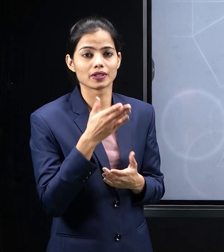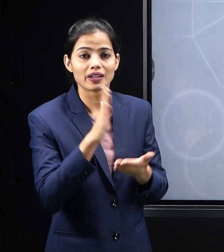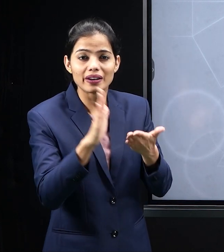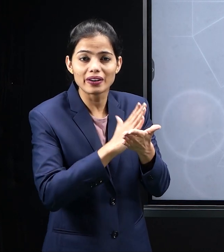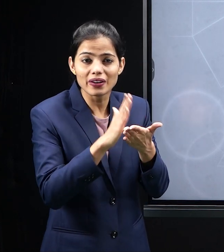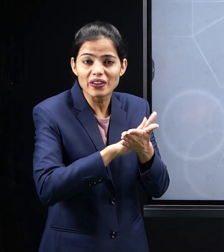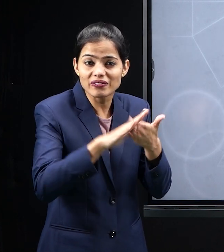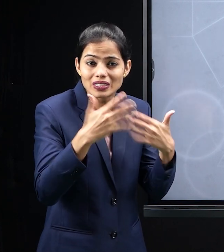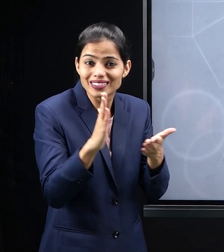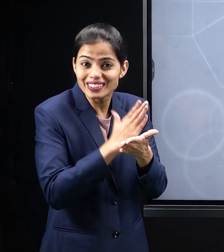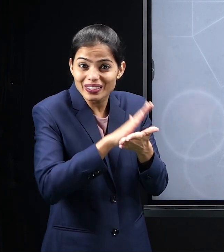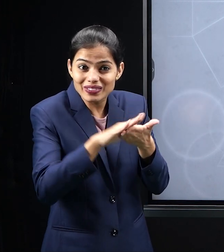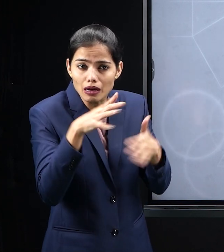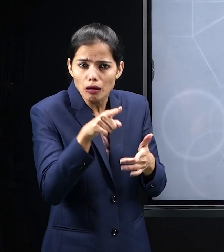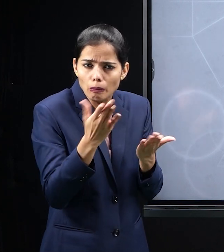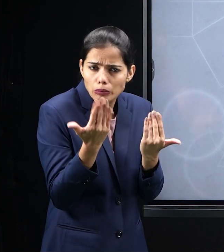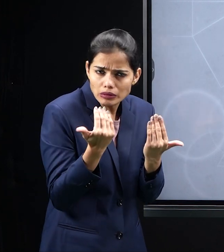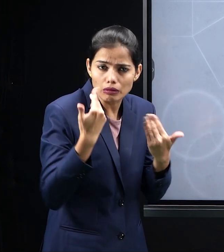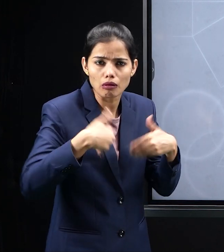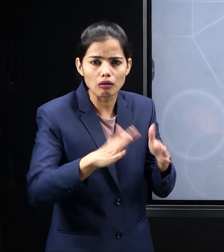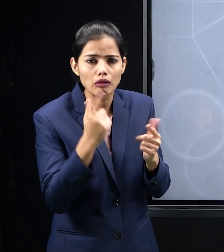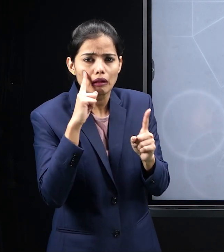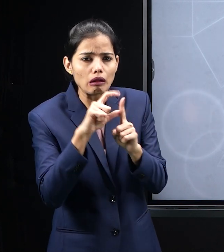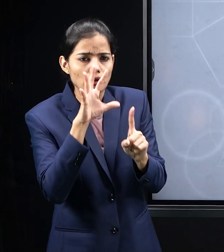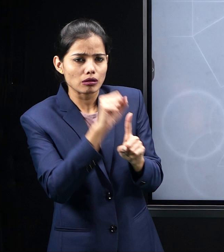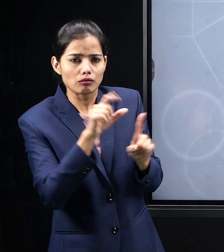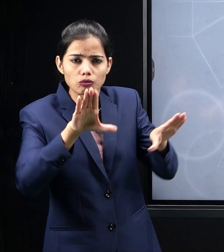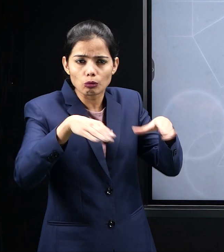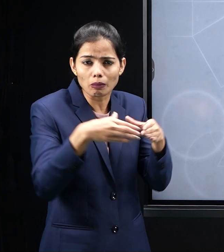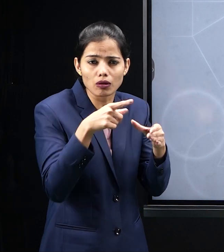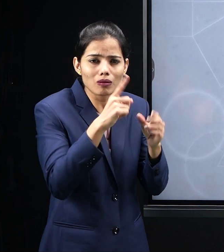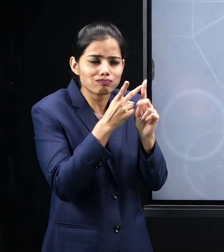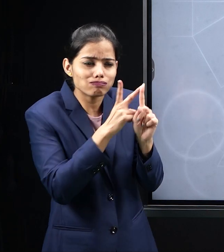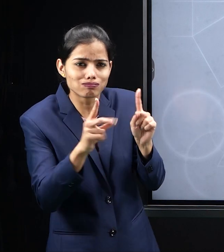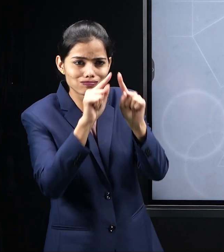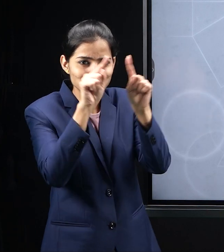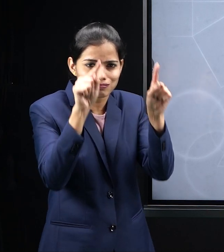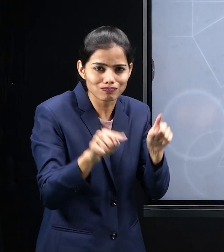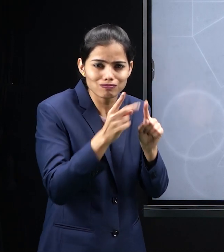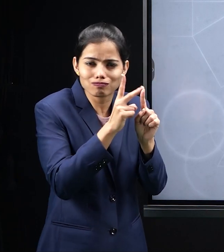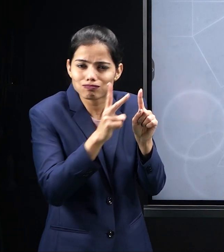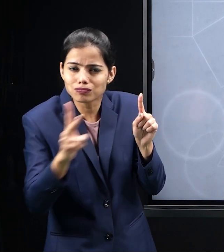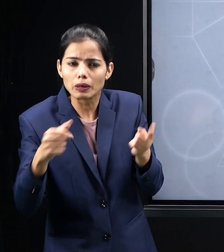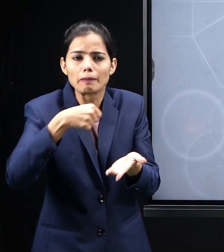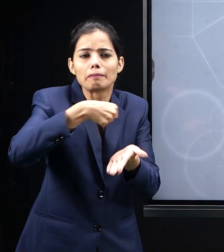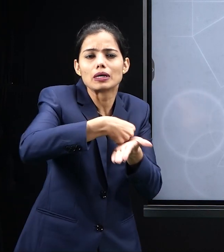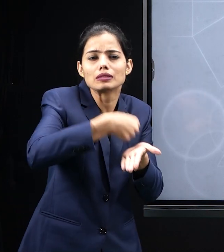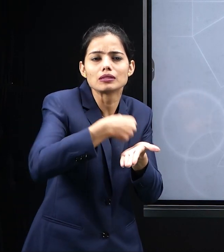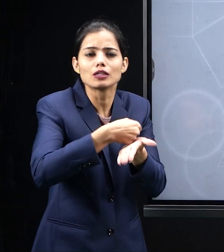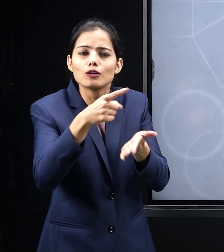By the end of the lesson, you will be able to identify and classify quadrilaterals based on their